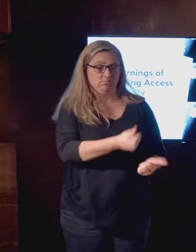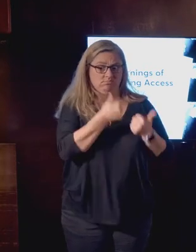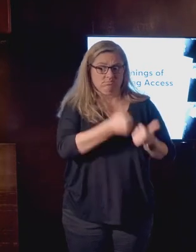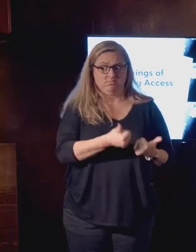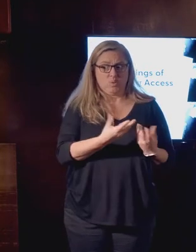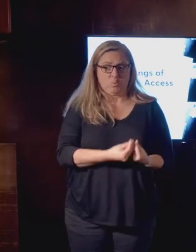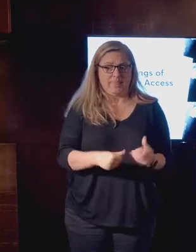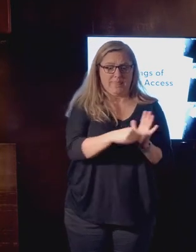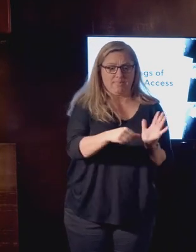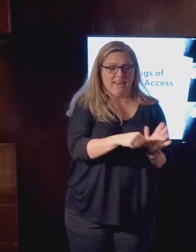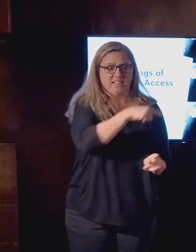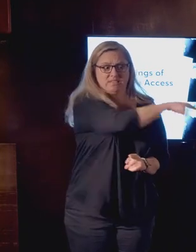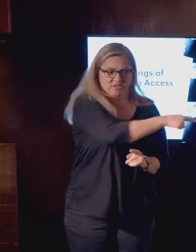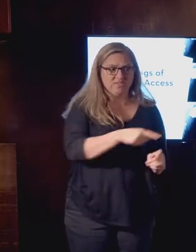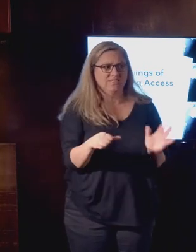your finances done.